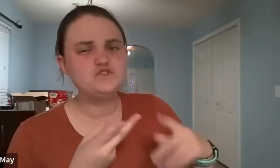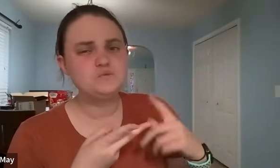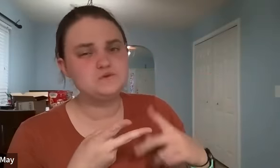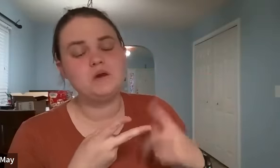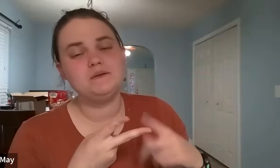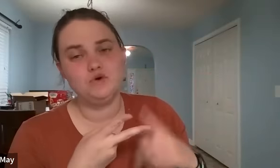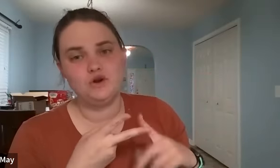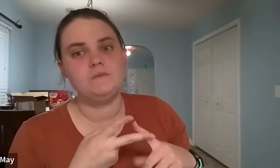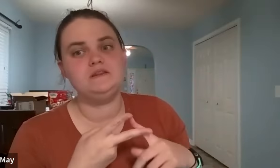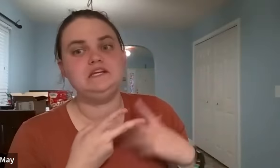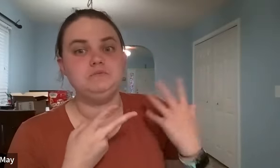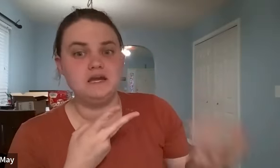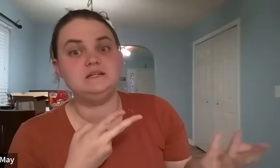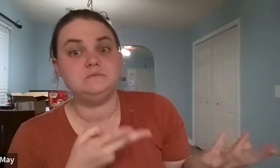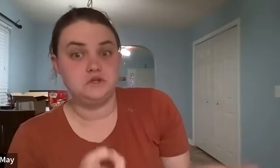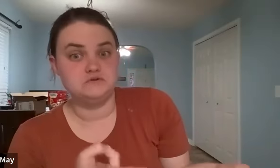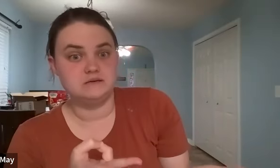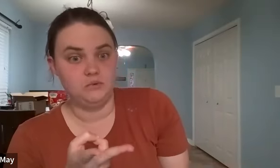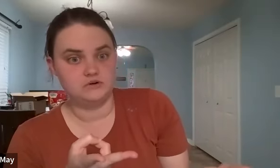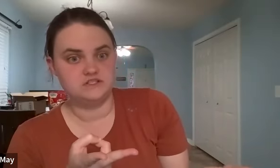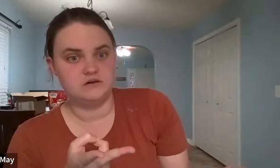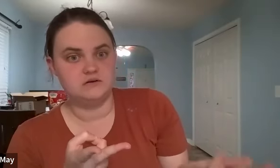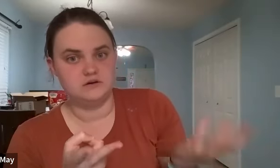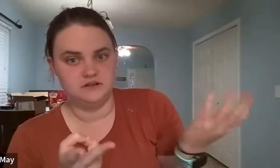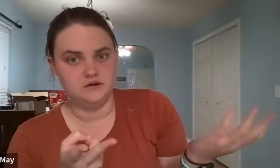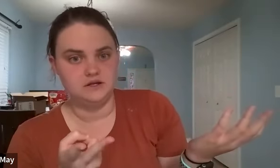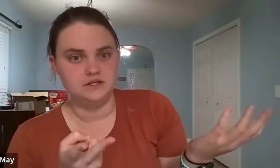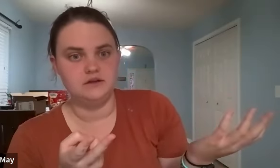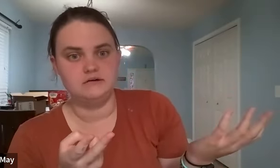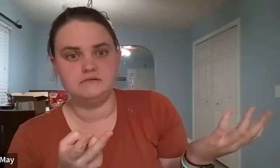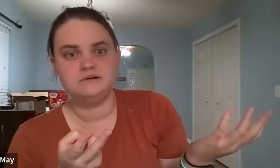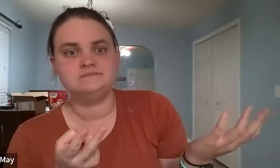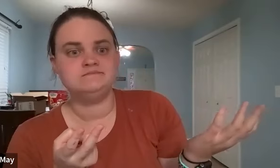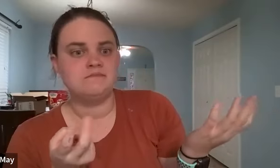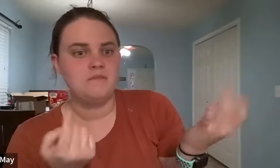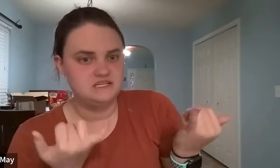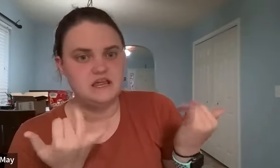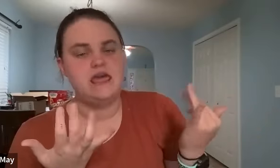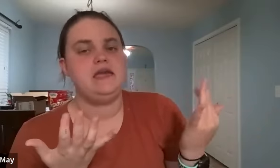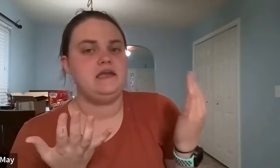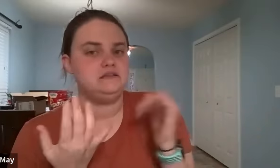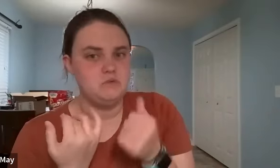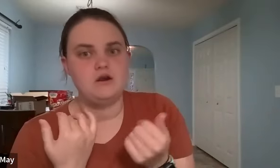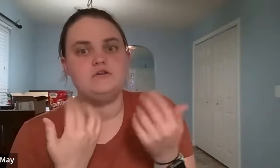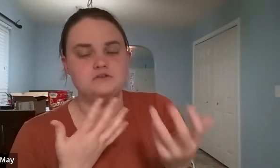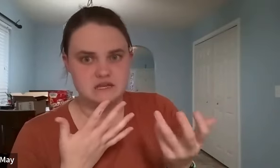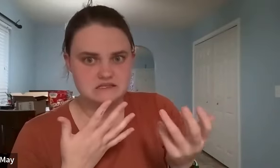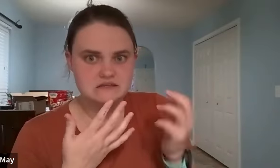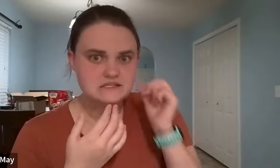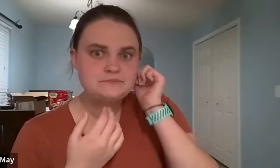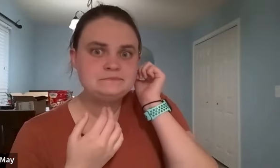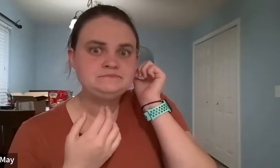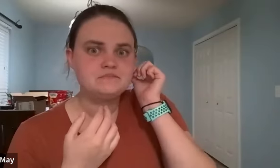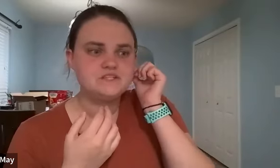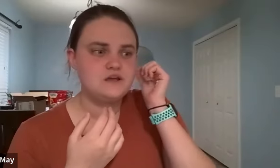are ones where probably more commonly you might end up using more so earlier on, you know, today, tomorrow, those kinds of things.